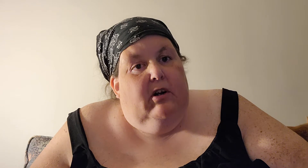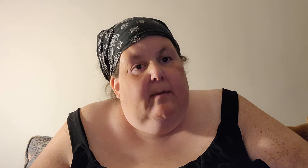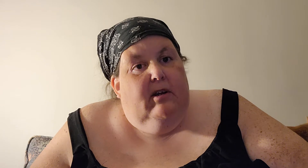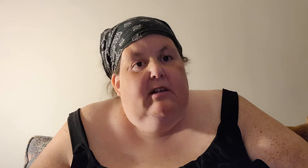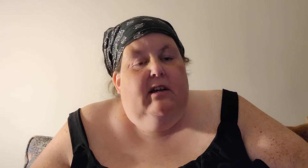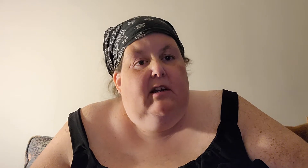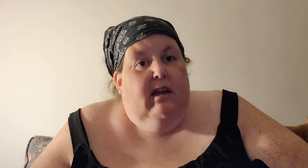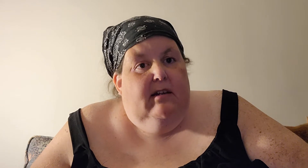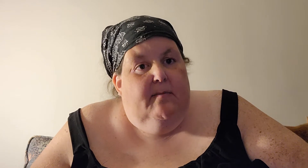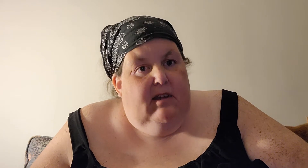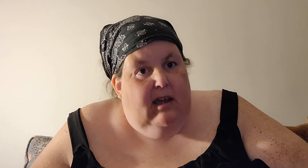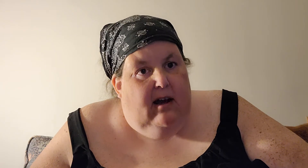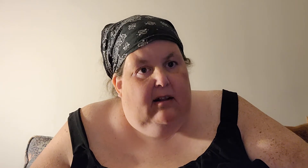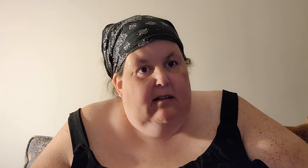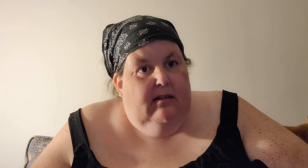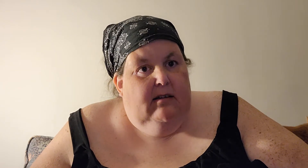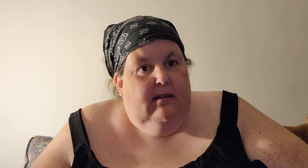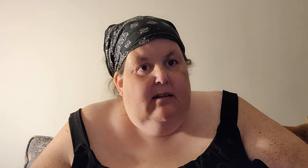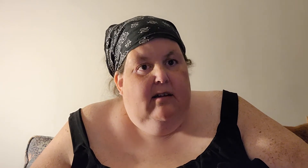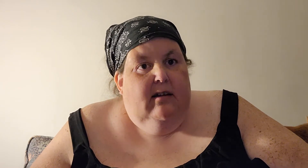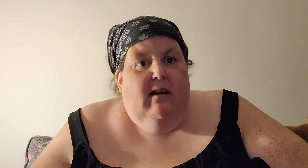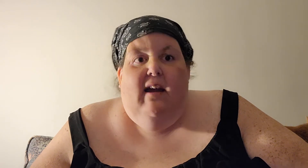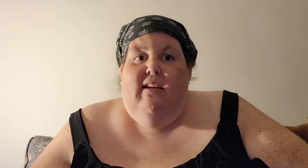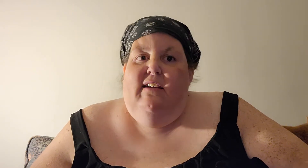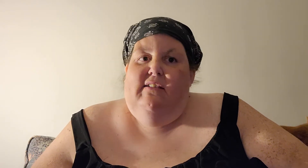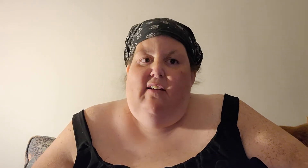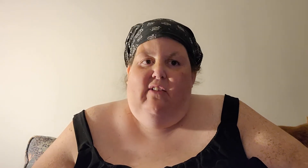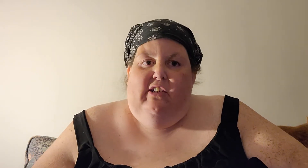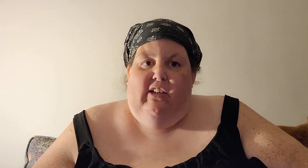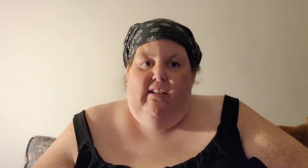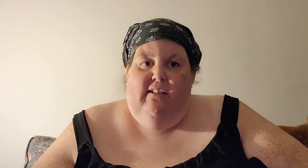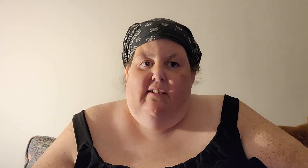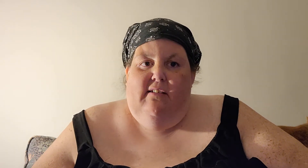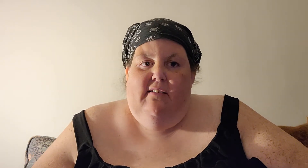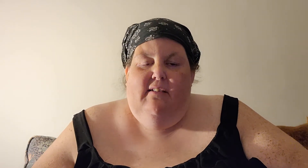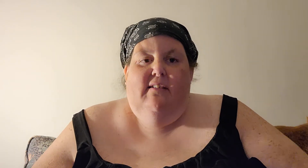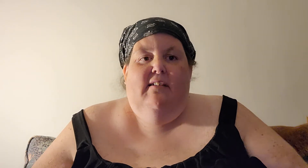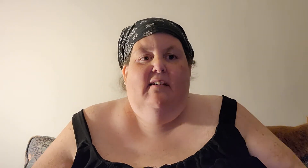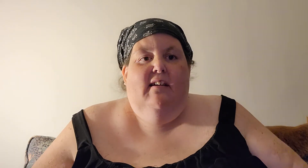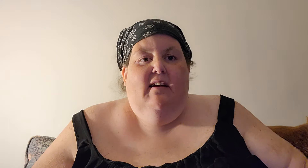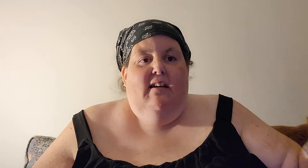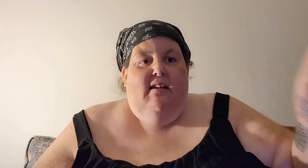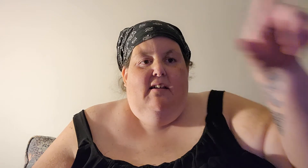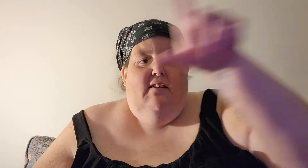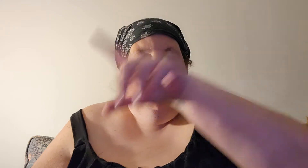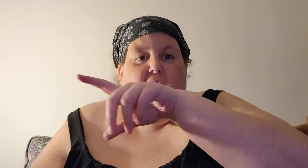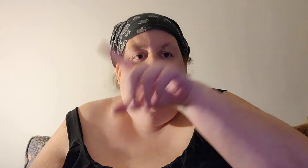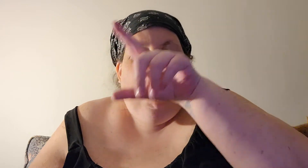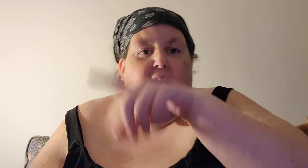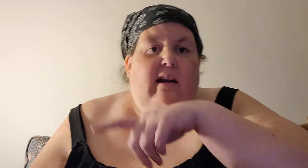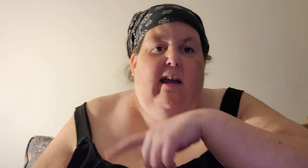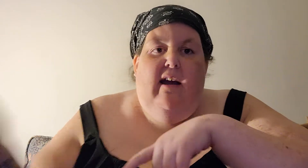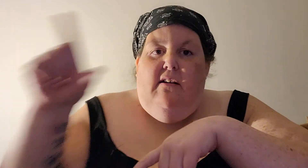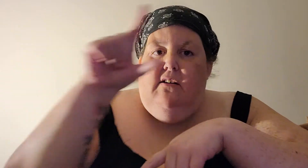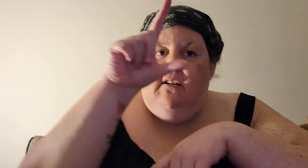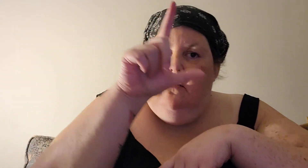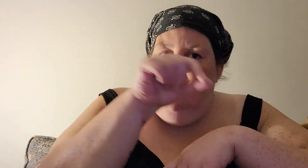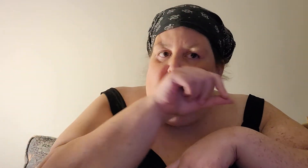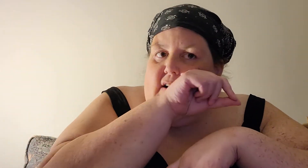I'm going to dedicate to Miguel and his lovely chickens. You grab any hand. You can do it on